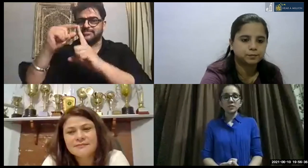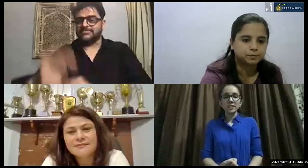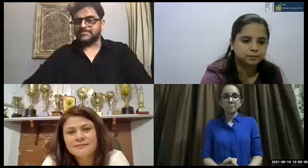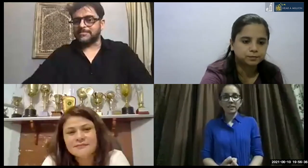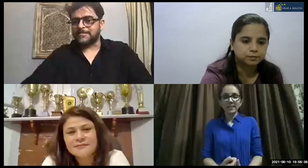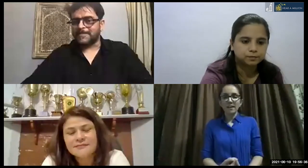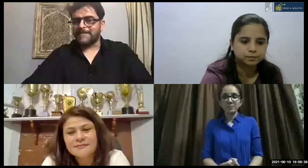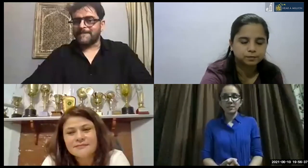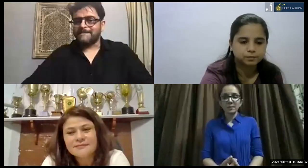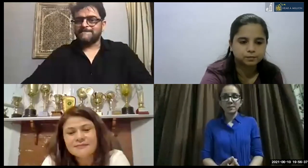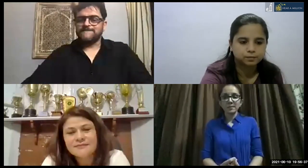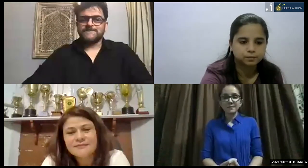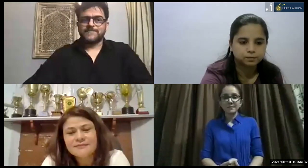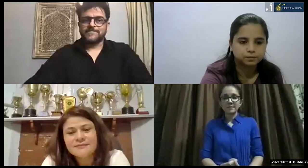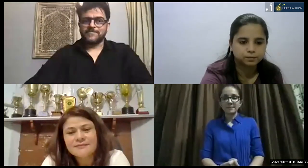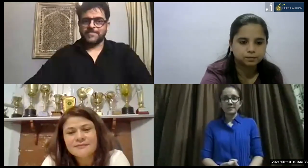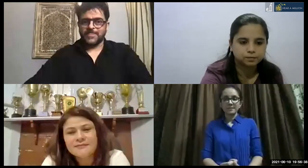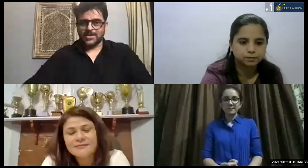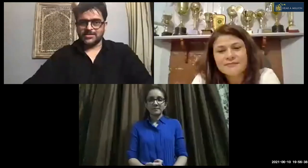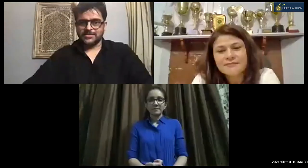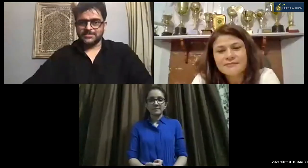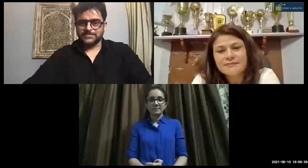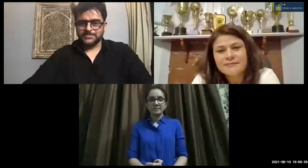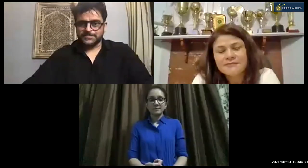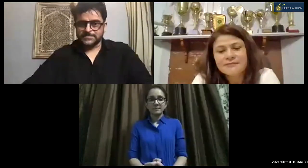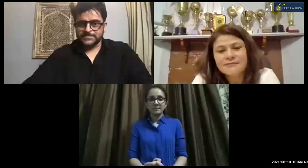So Pradeep, can we have Pradeep?